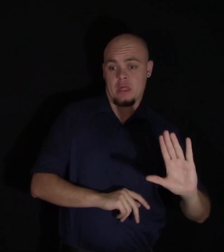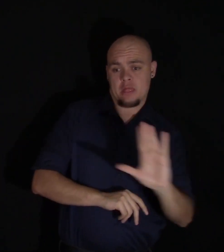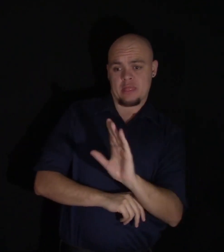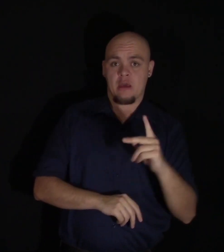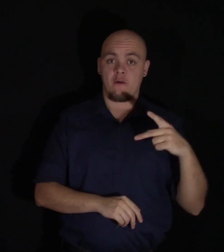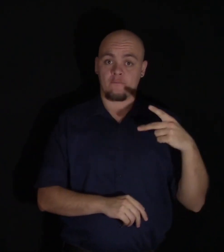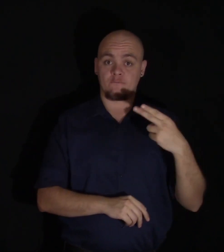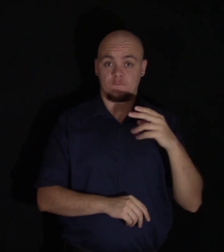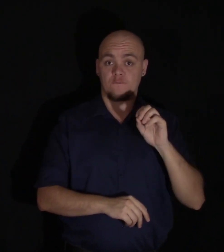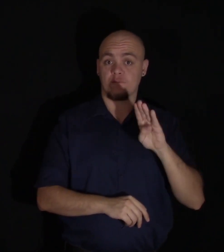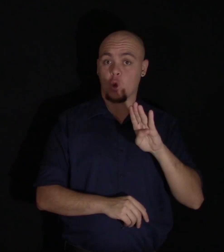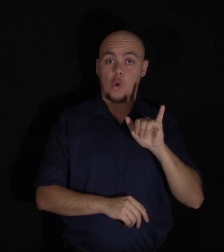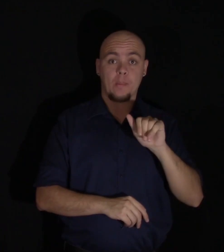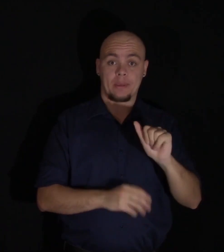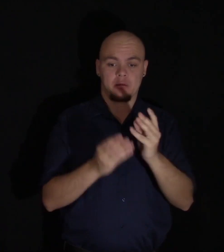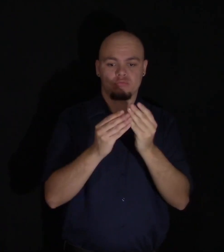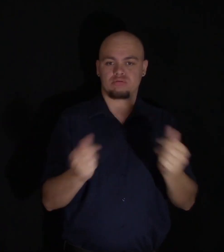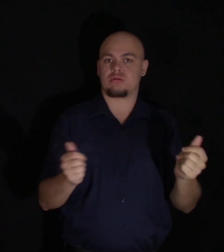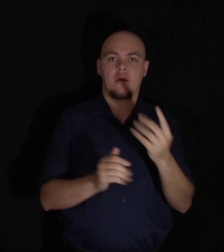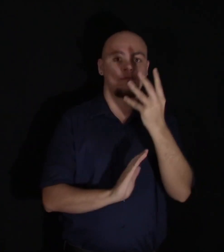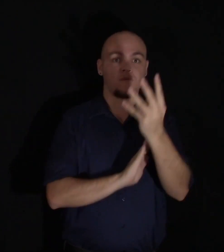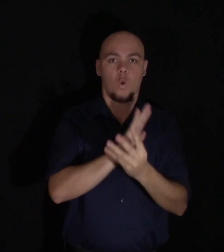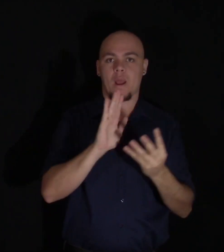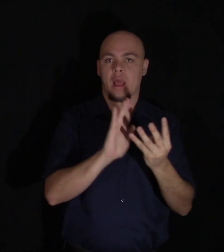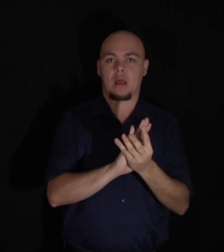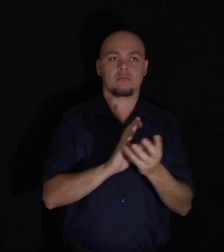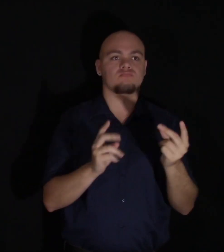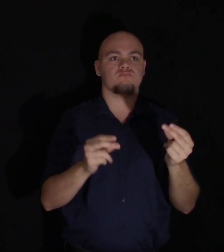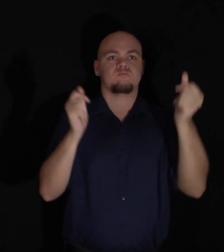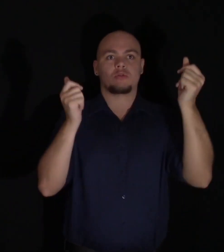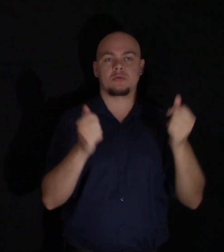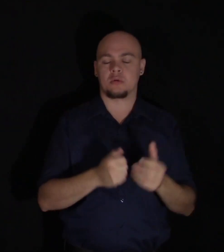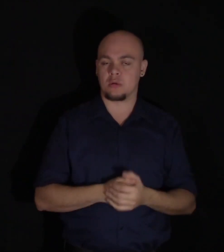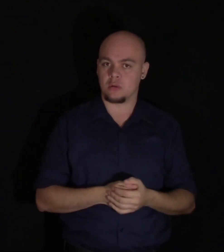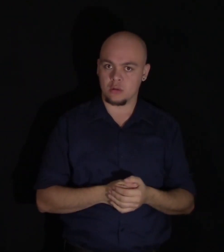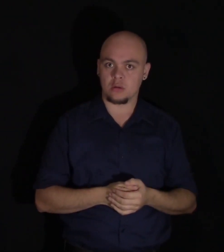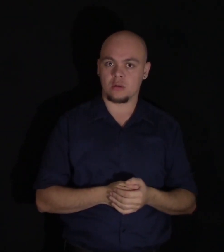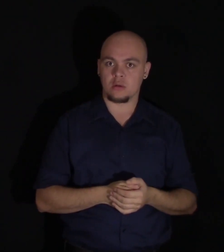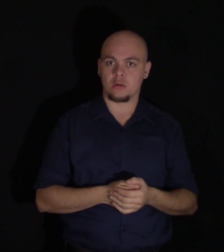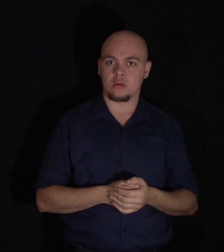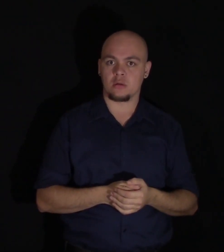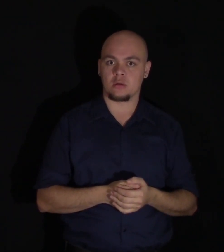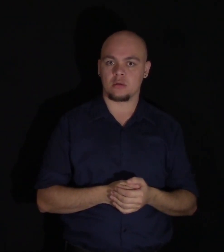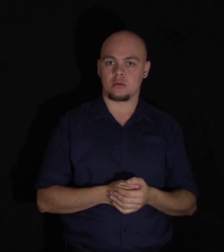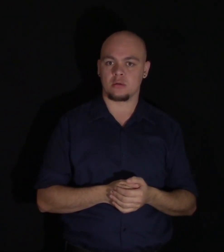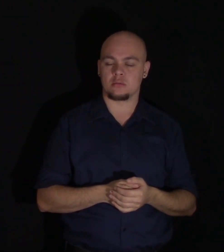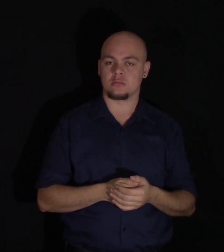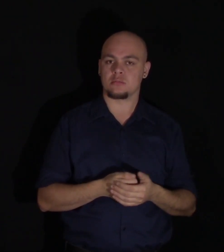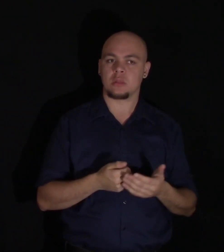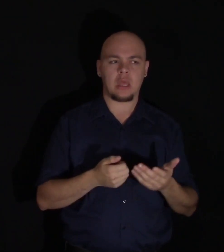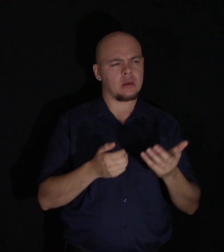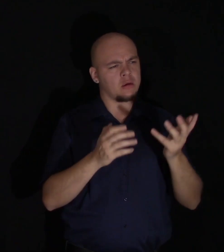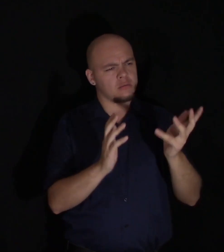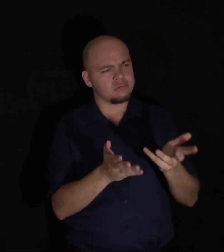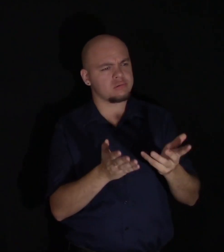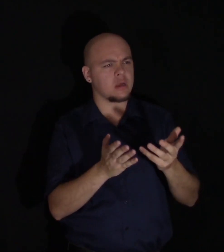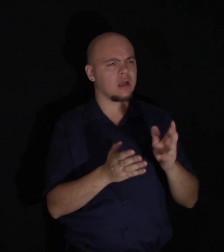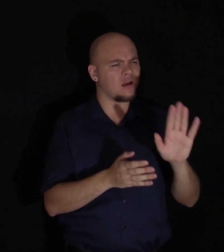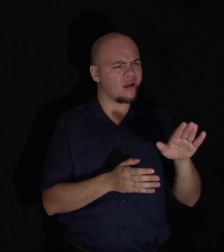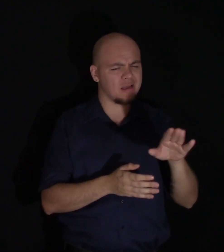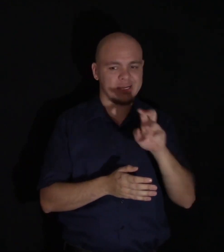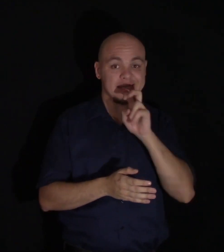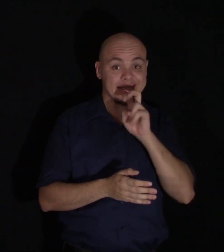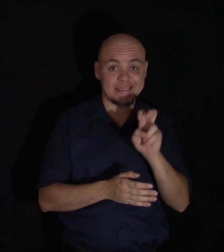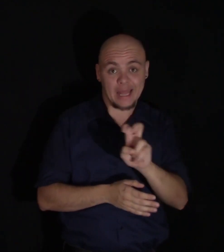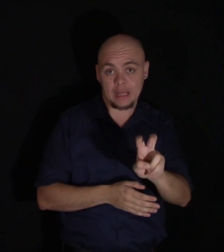very short amount of time. Like in 4 hours, he had a huge cure rate of people who had phobias. And we talked about snakes. I don't know